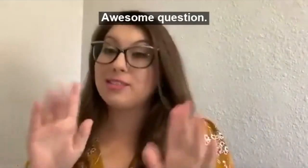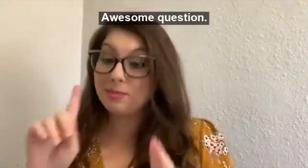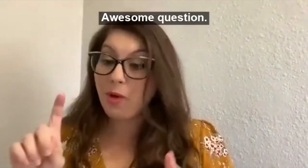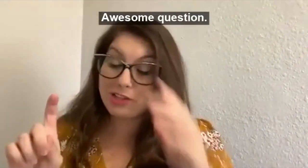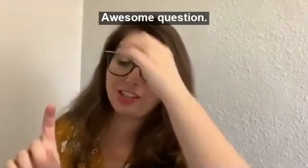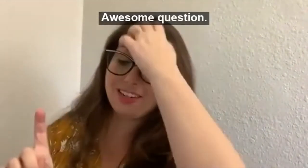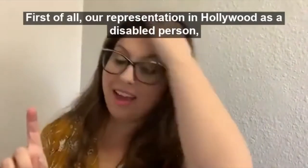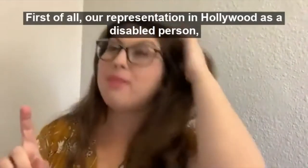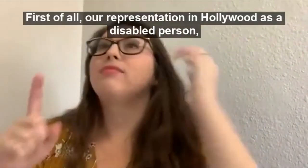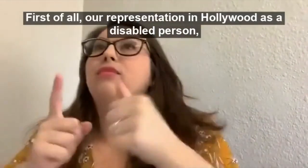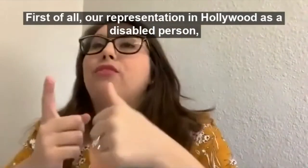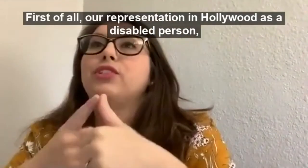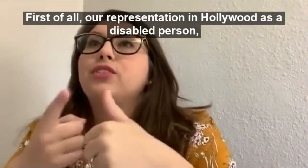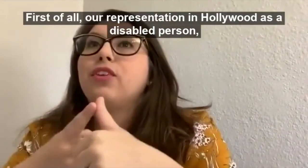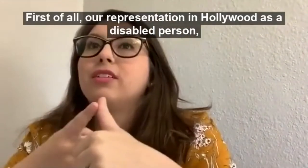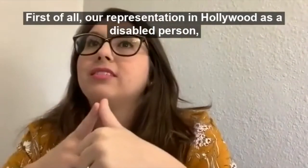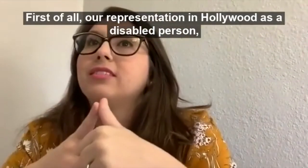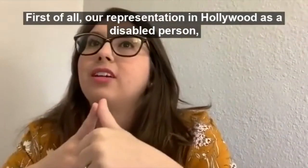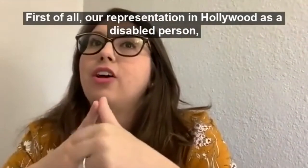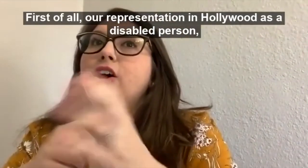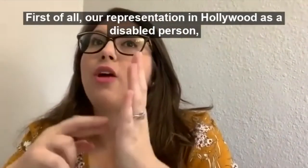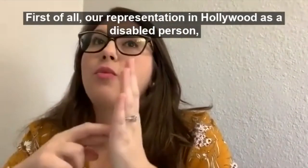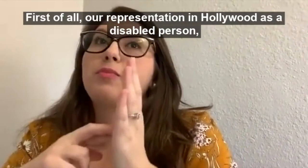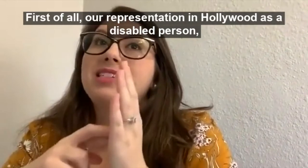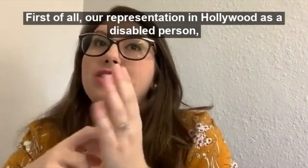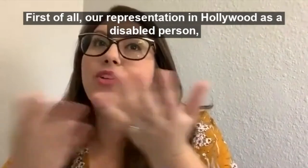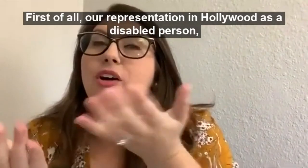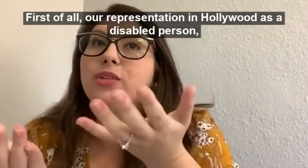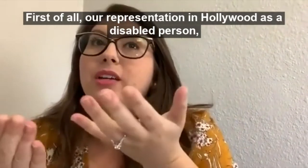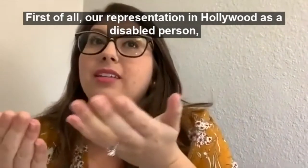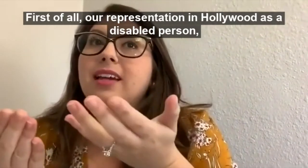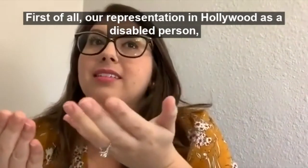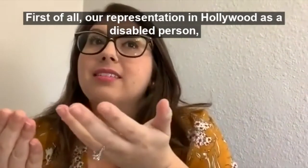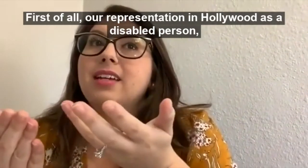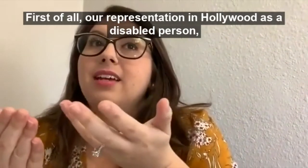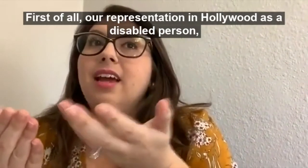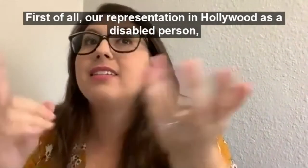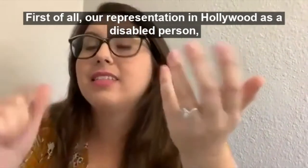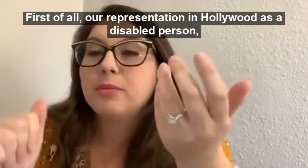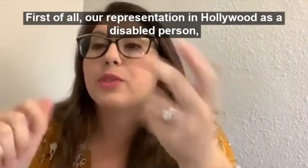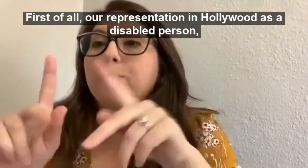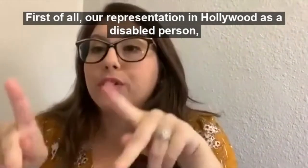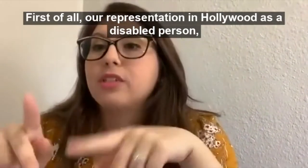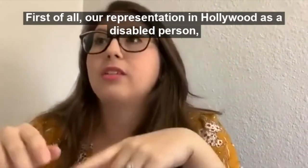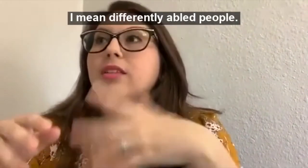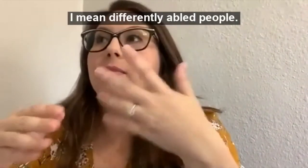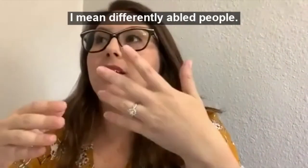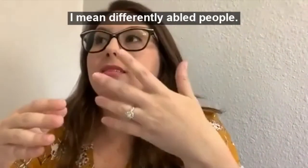Awesome question. First of all, our representation in Hollywood as a disabled person, I mean,